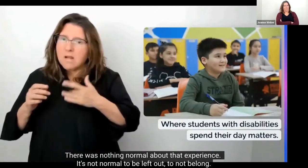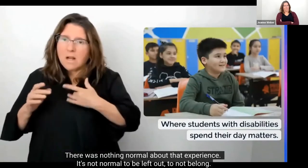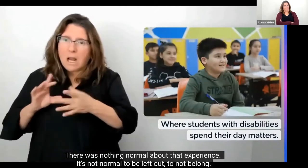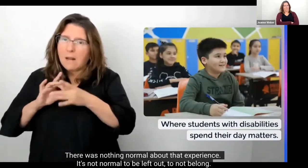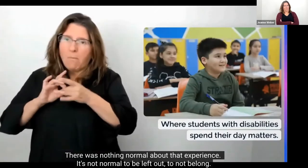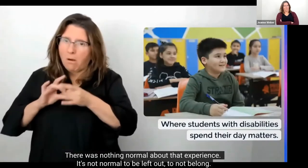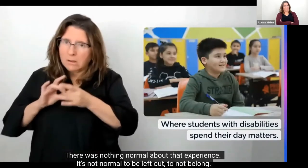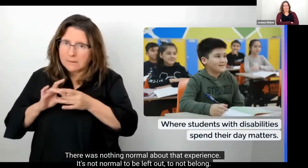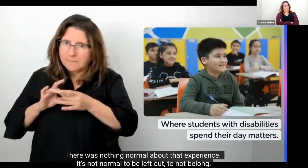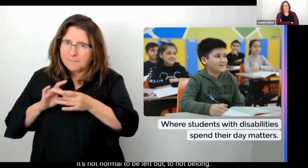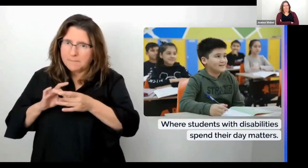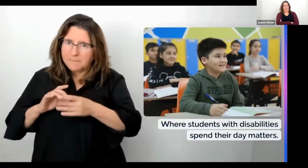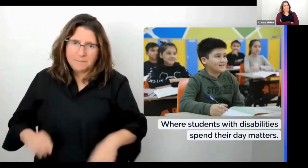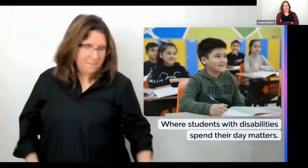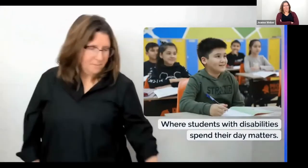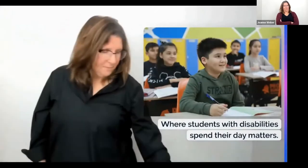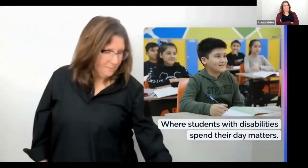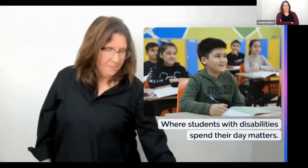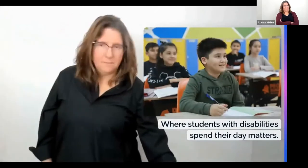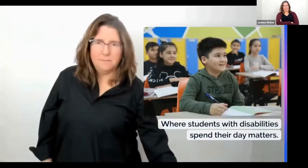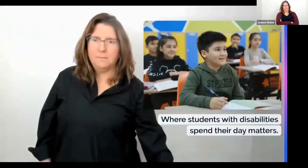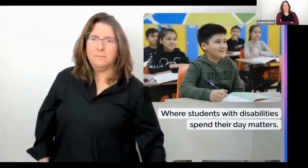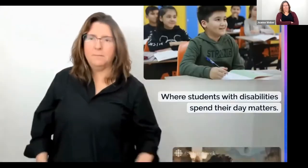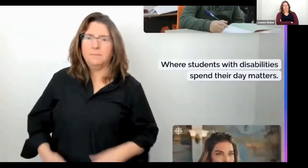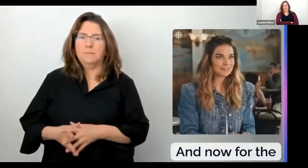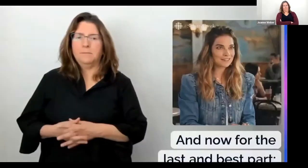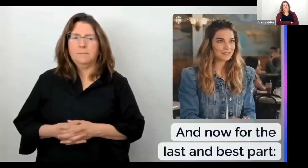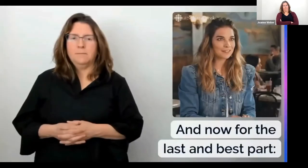out, to not belong.